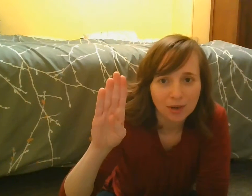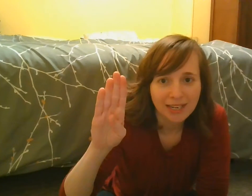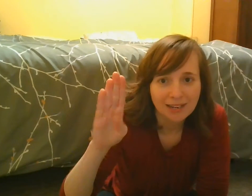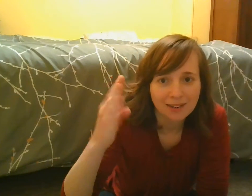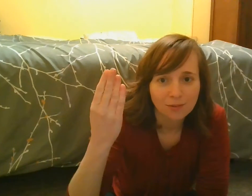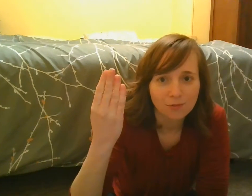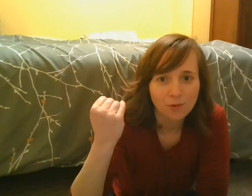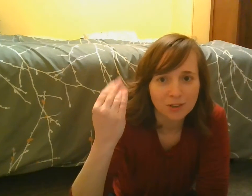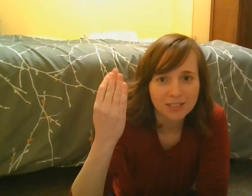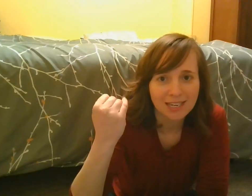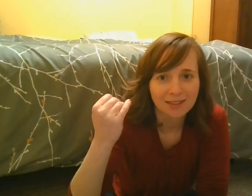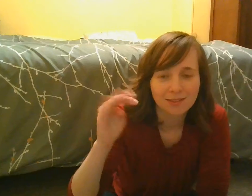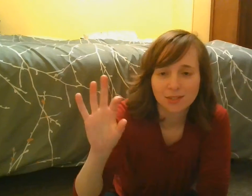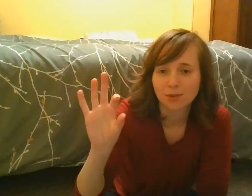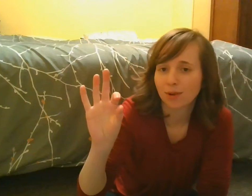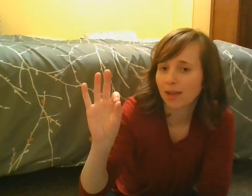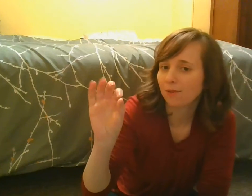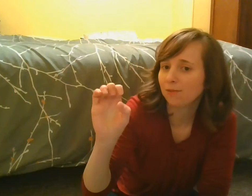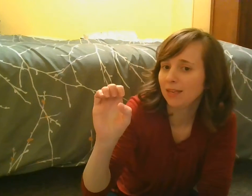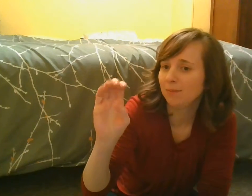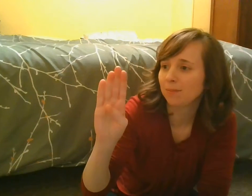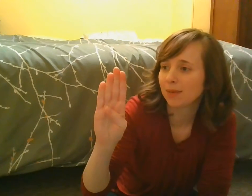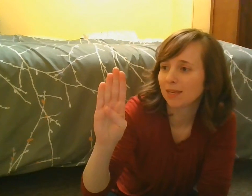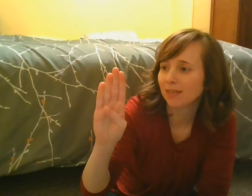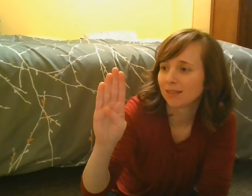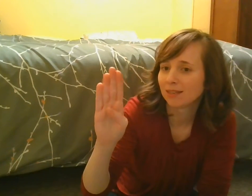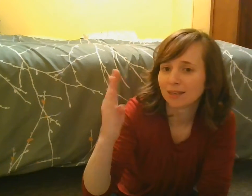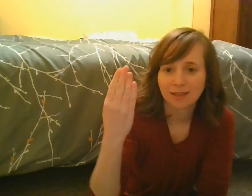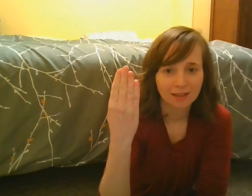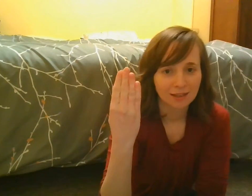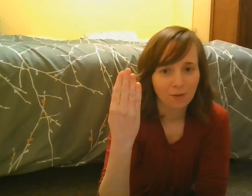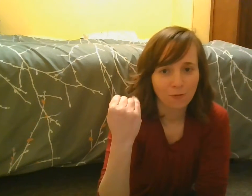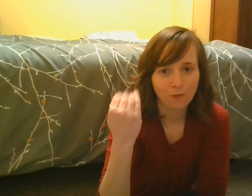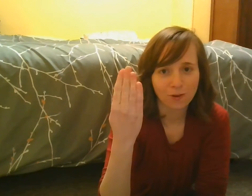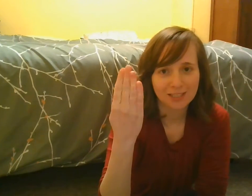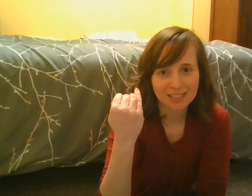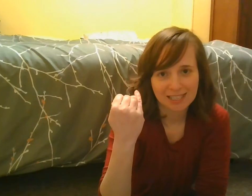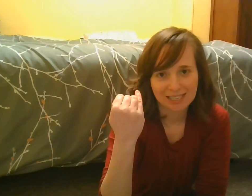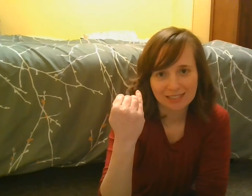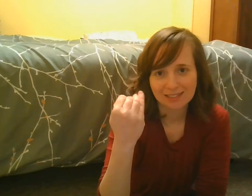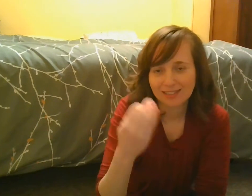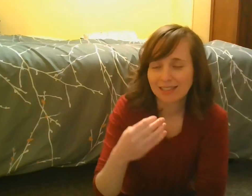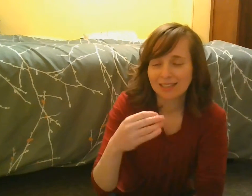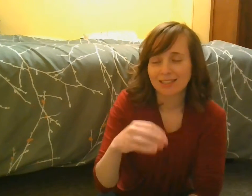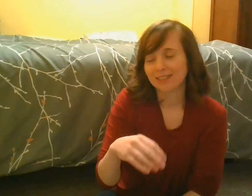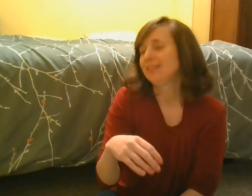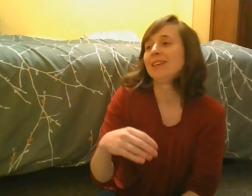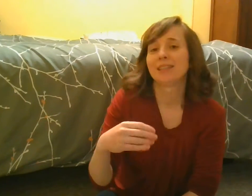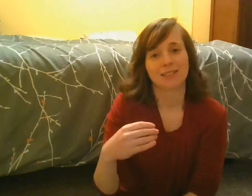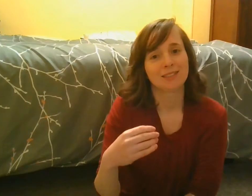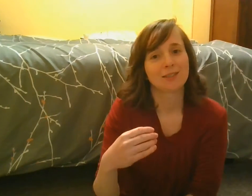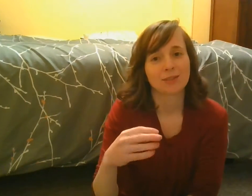February 14th. So FEB 14. So it's